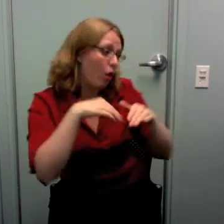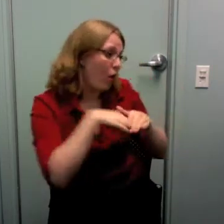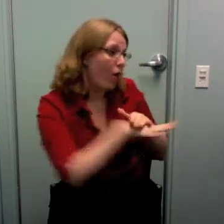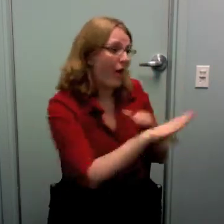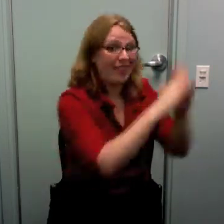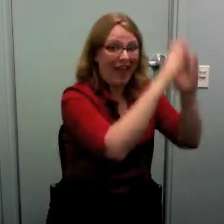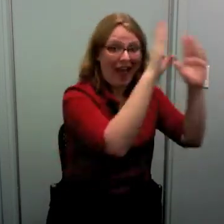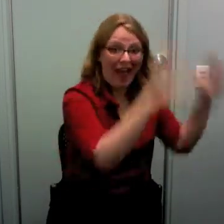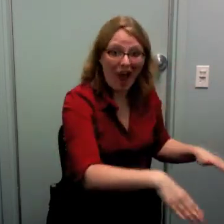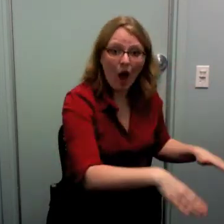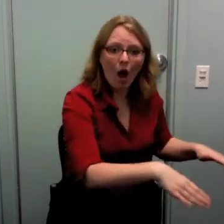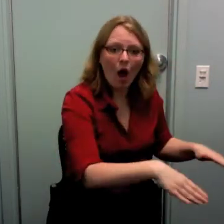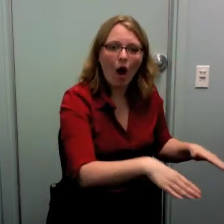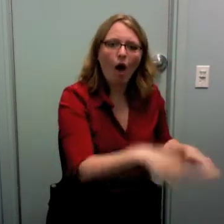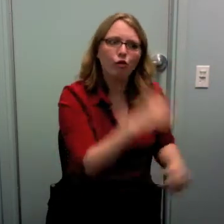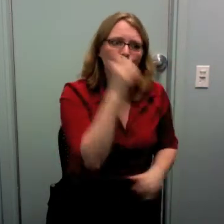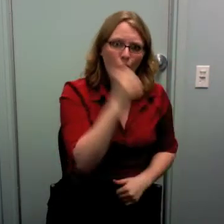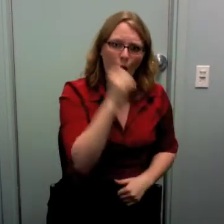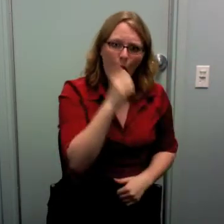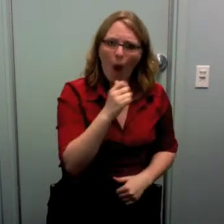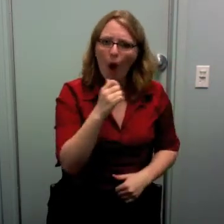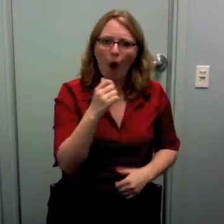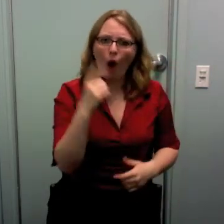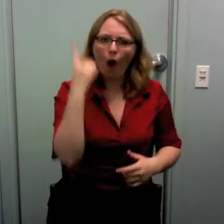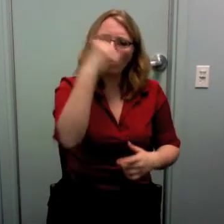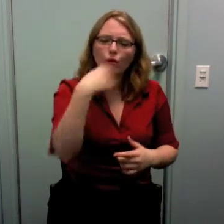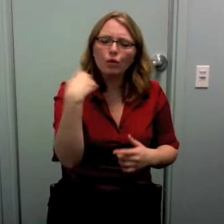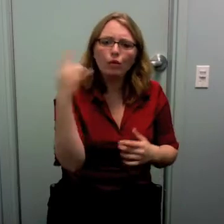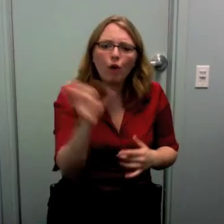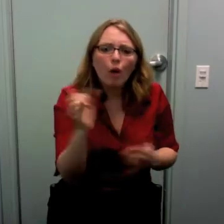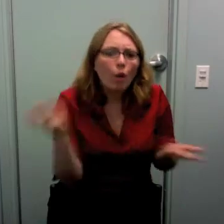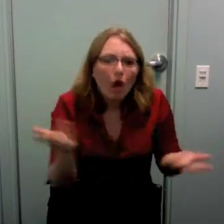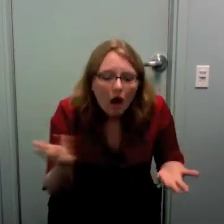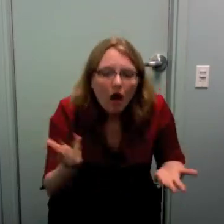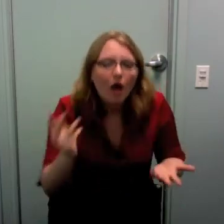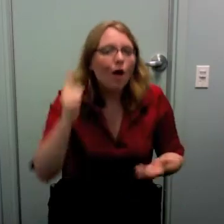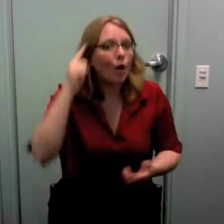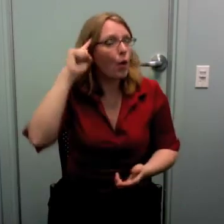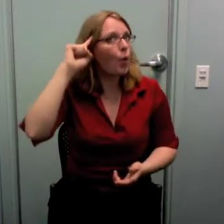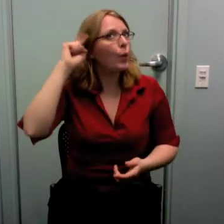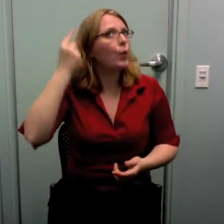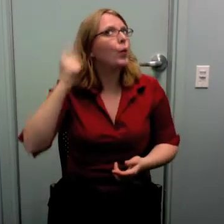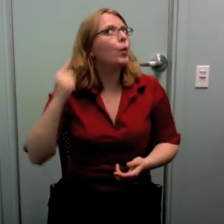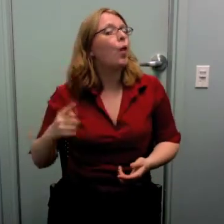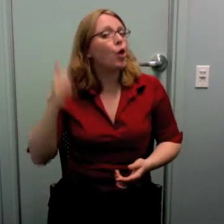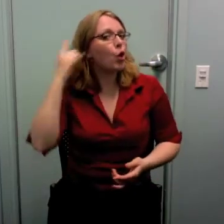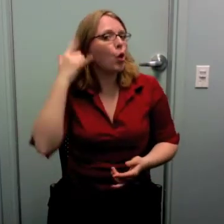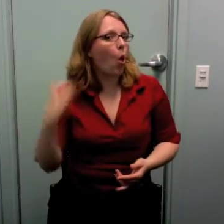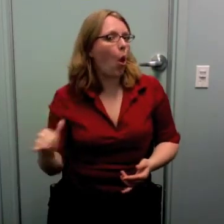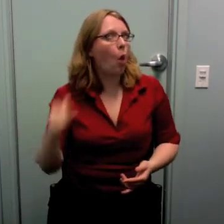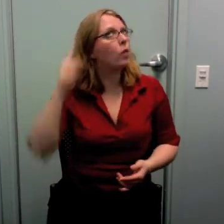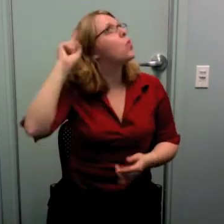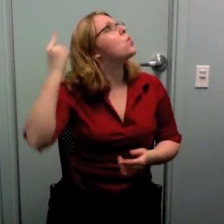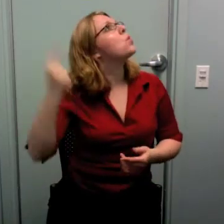girl had golden curls that tumbled down her back to her waist, and everyone called her